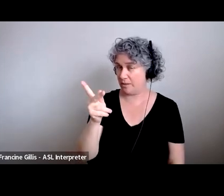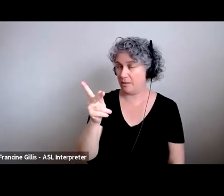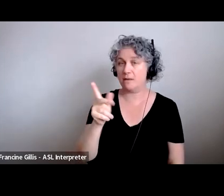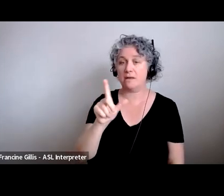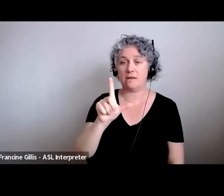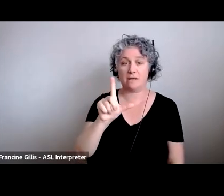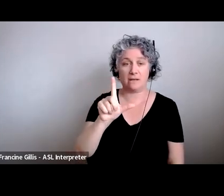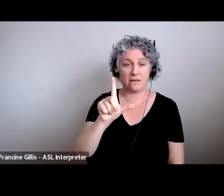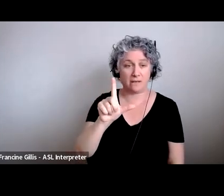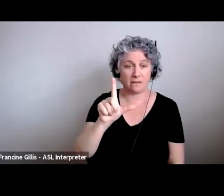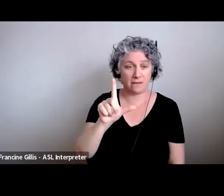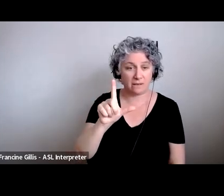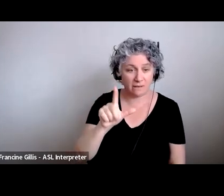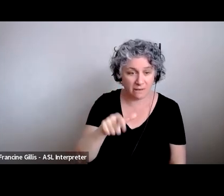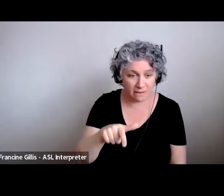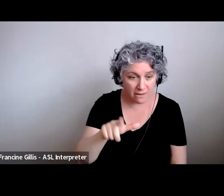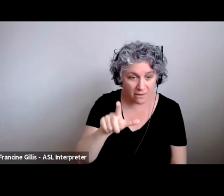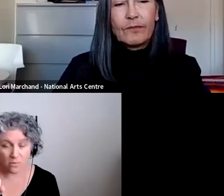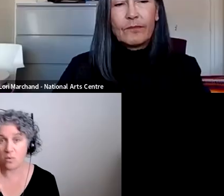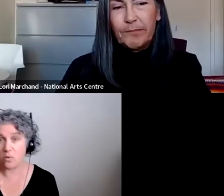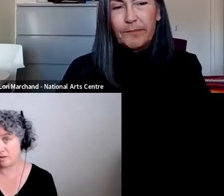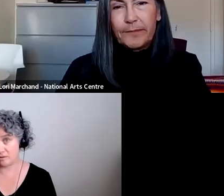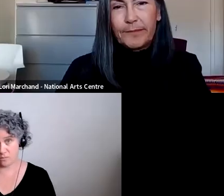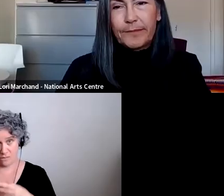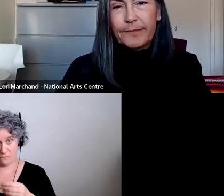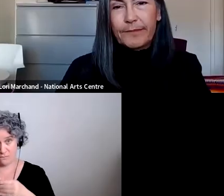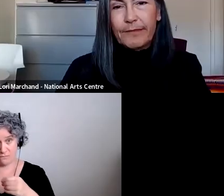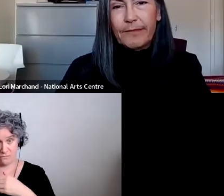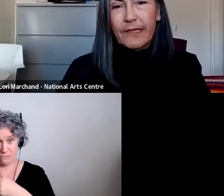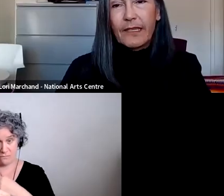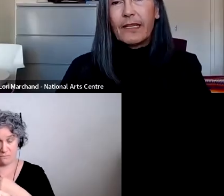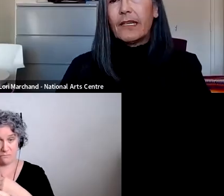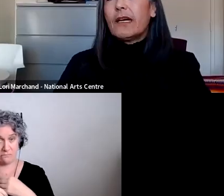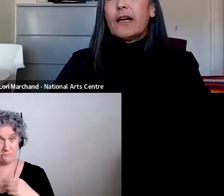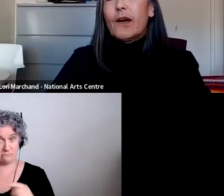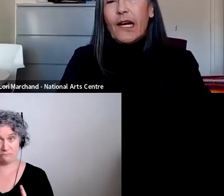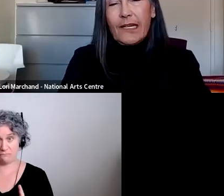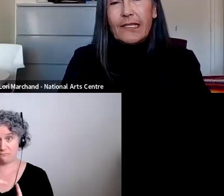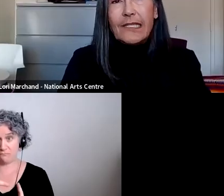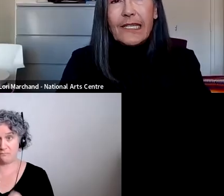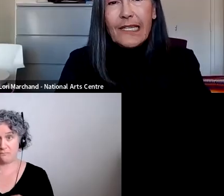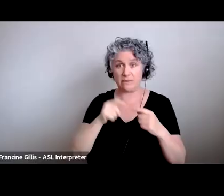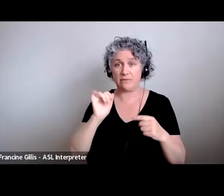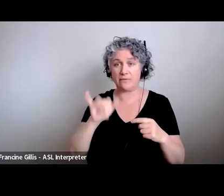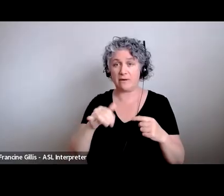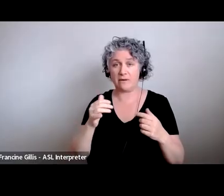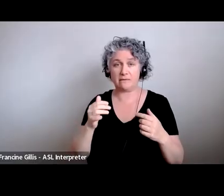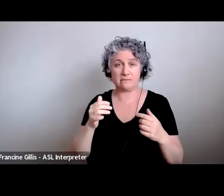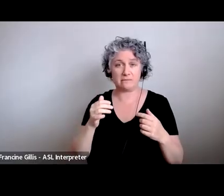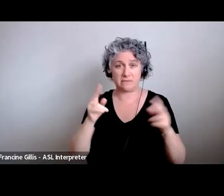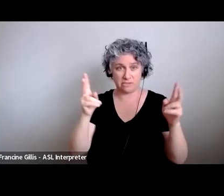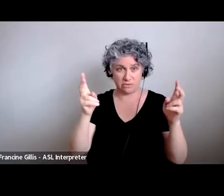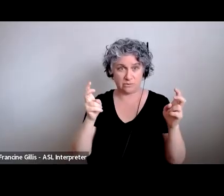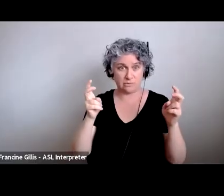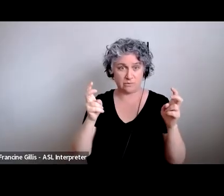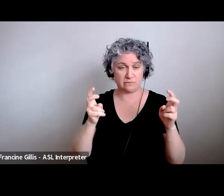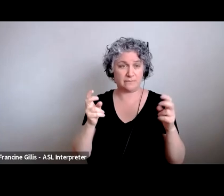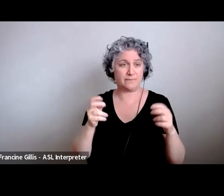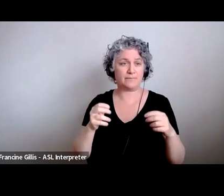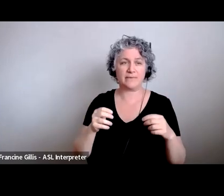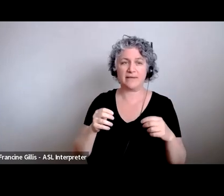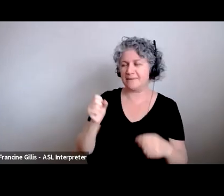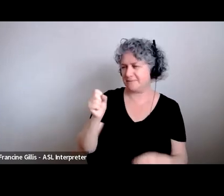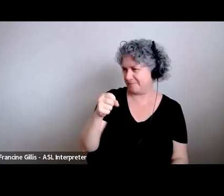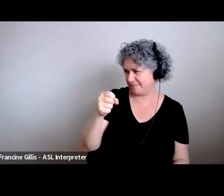Lori, do you have anything that you want to touch on specifically around this issue? Yeah, as I